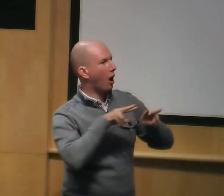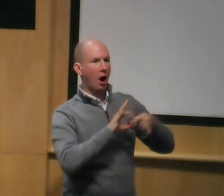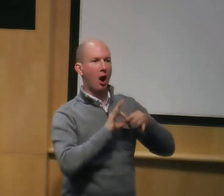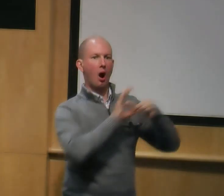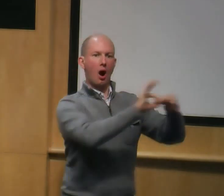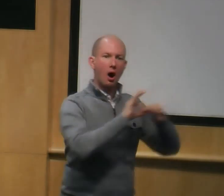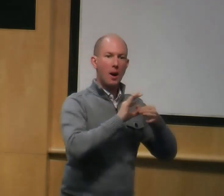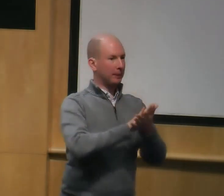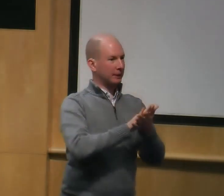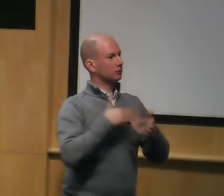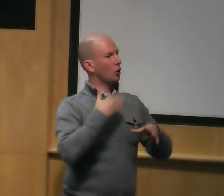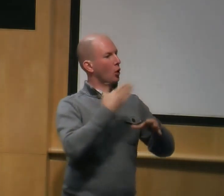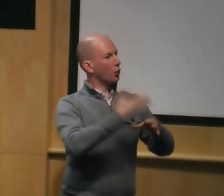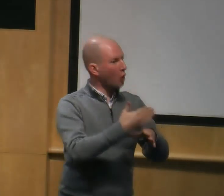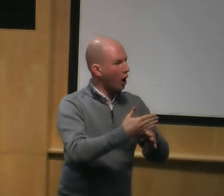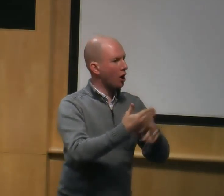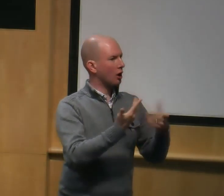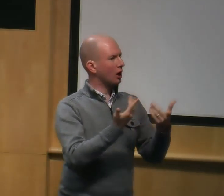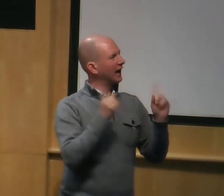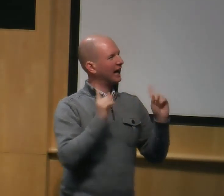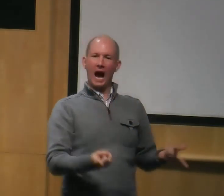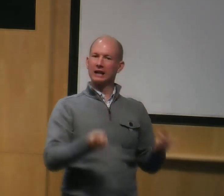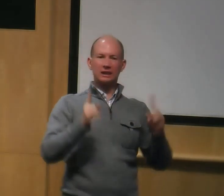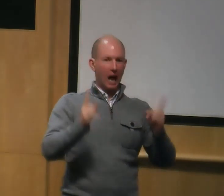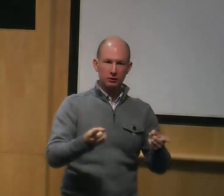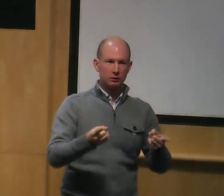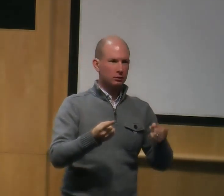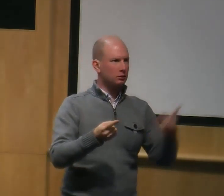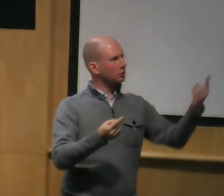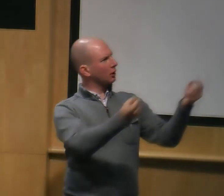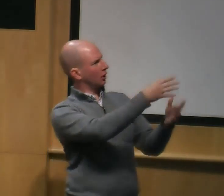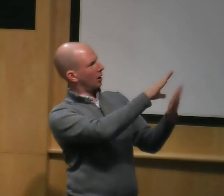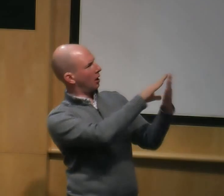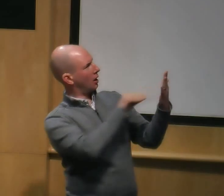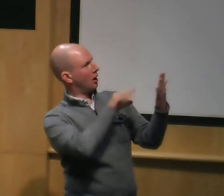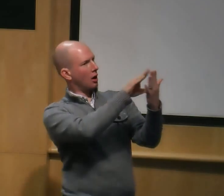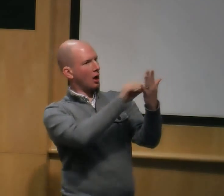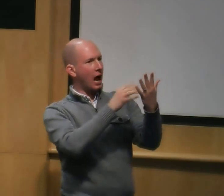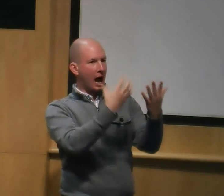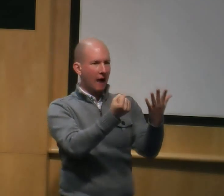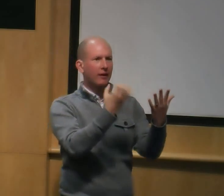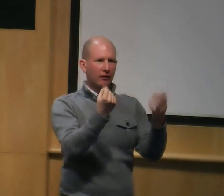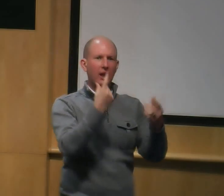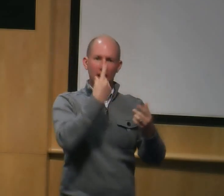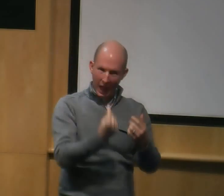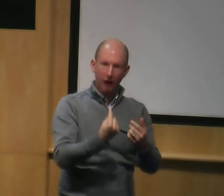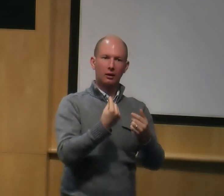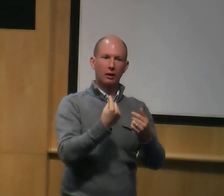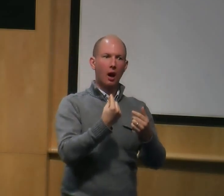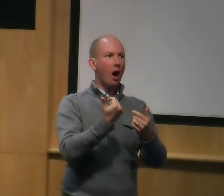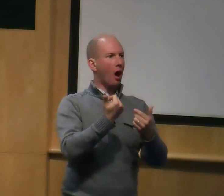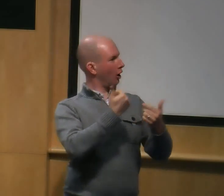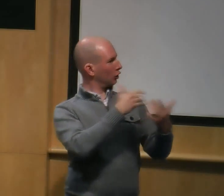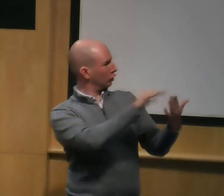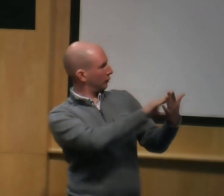models of different professions, and children in school can say, gosh, that's something I'd like to do. And also, many children think they can't be in a certain